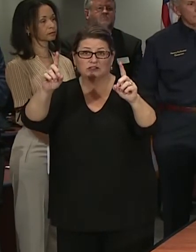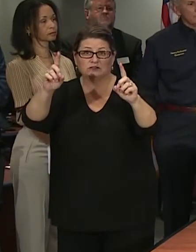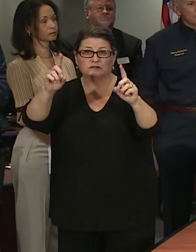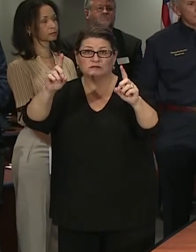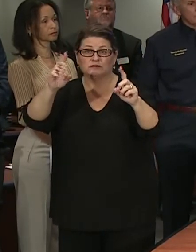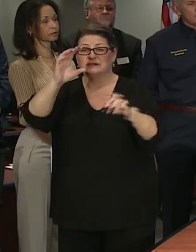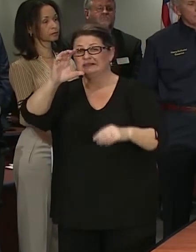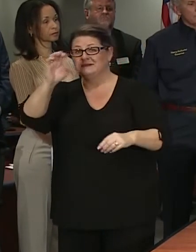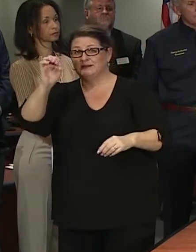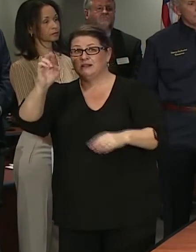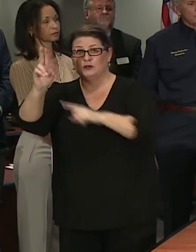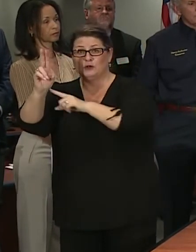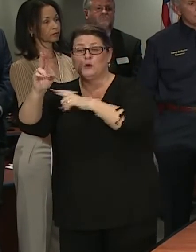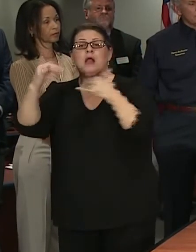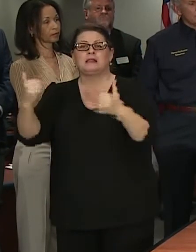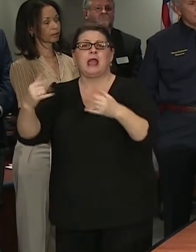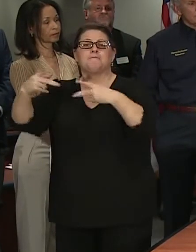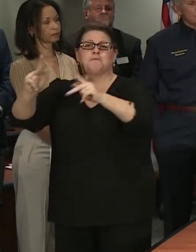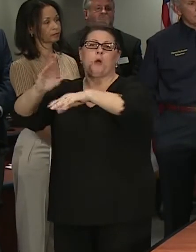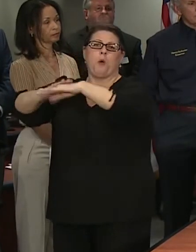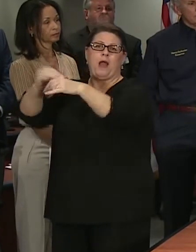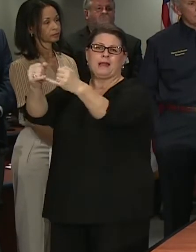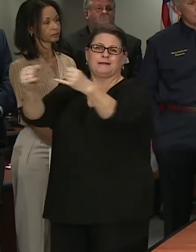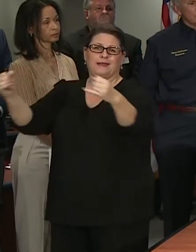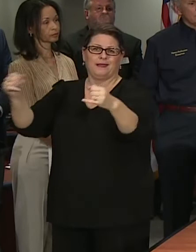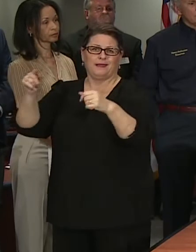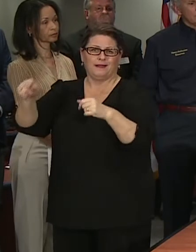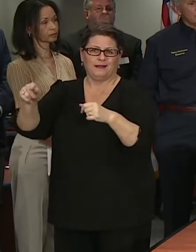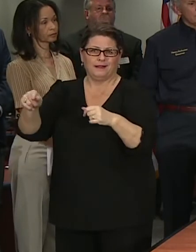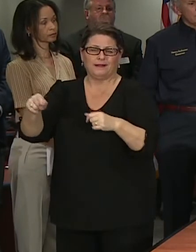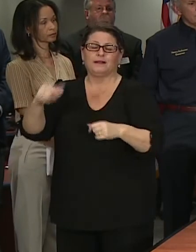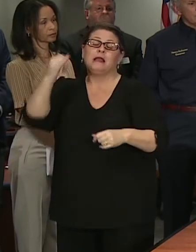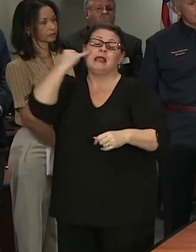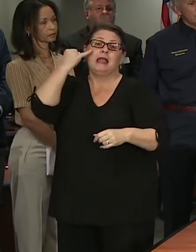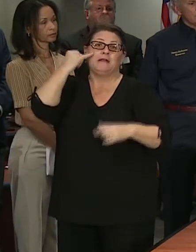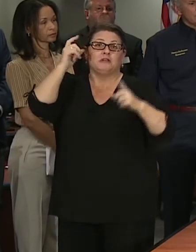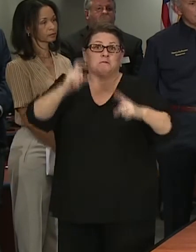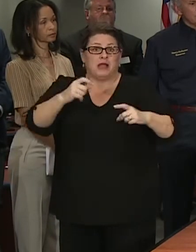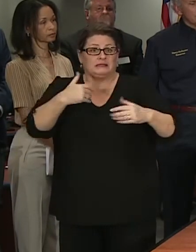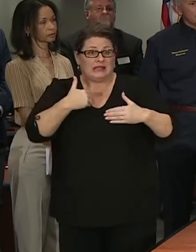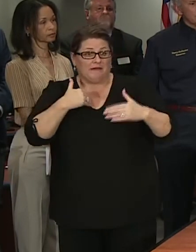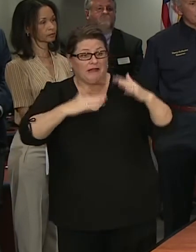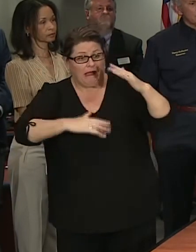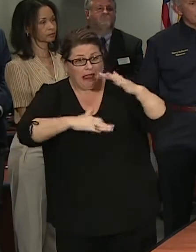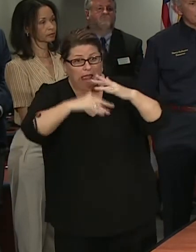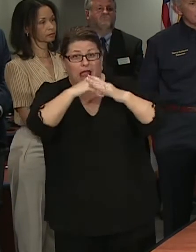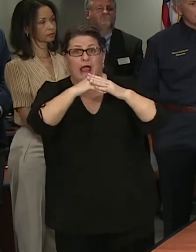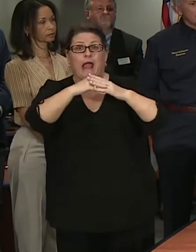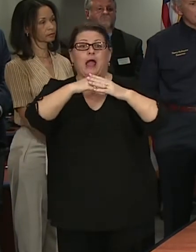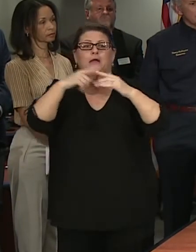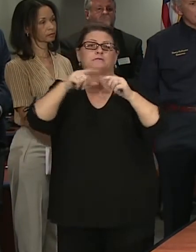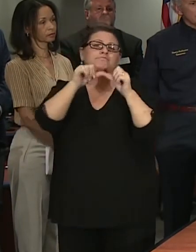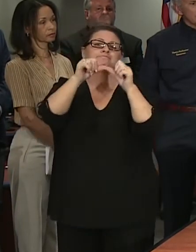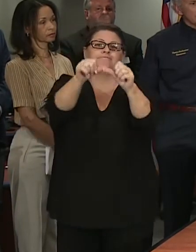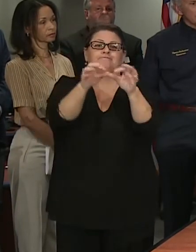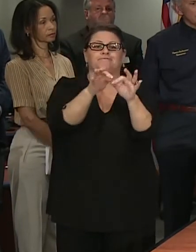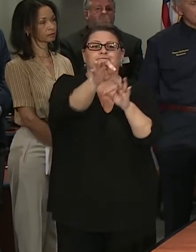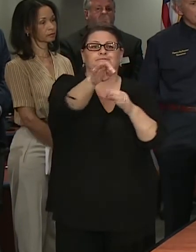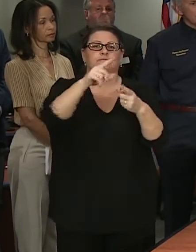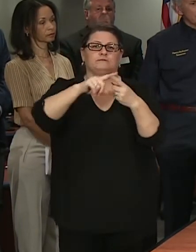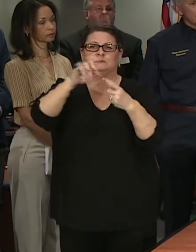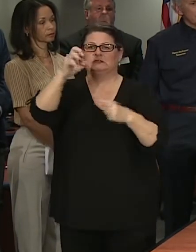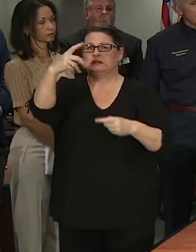professionals are now allowed online. We've extended any renewal or continuing education requirements for our licensees to September